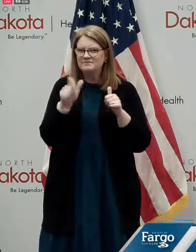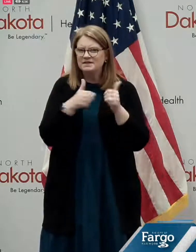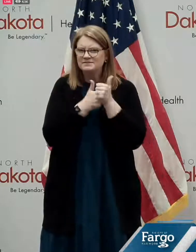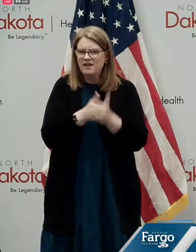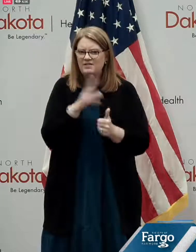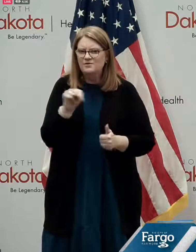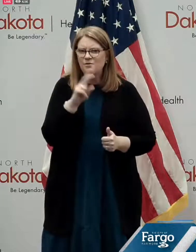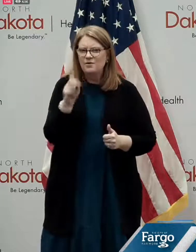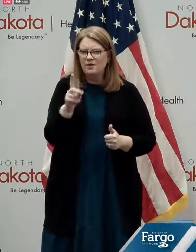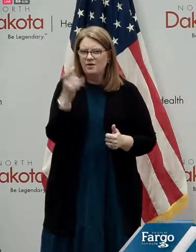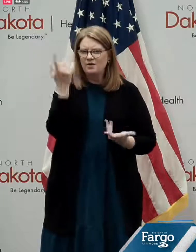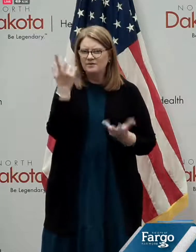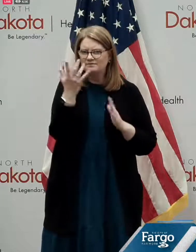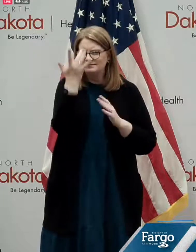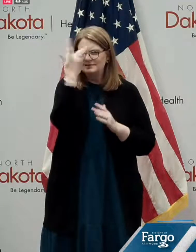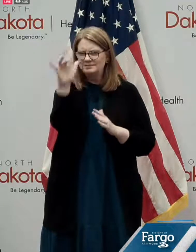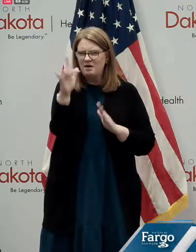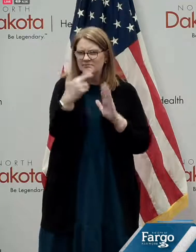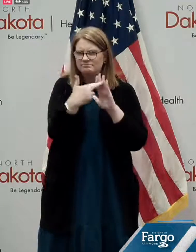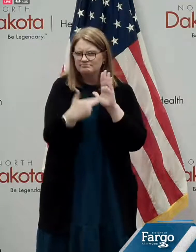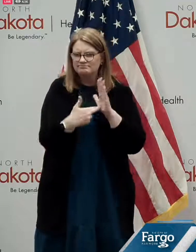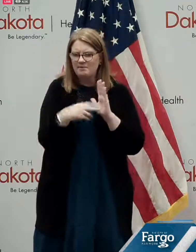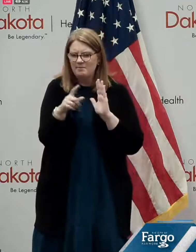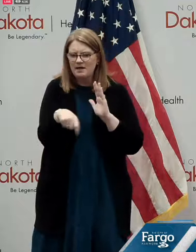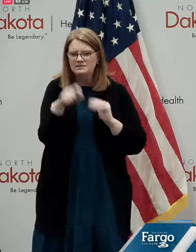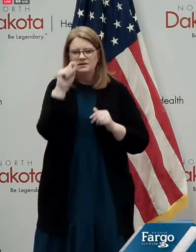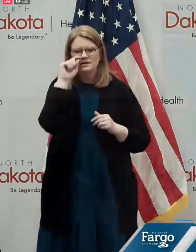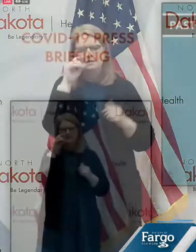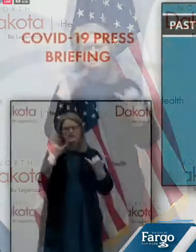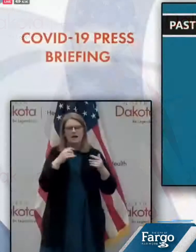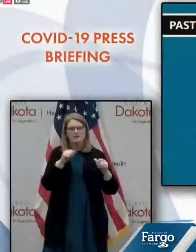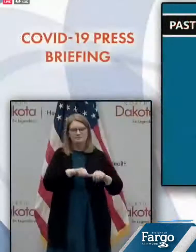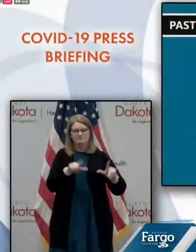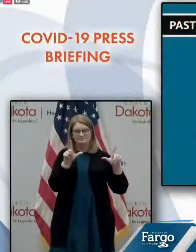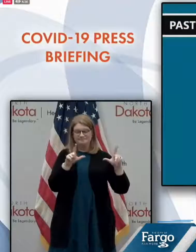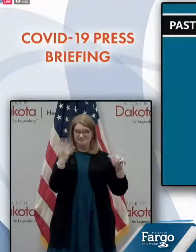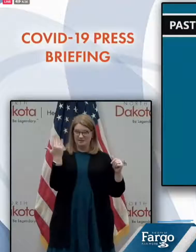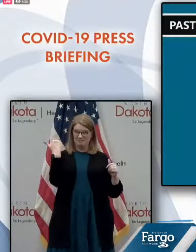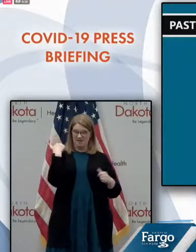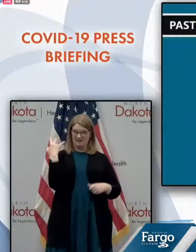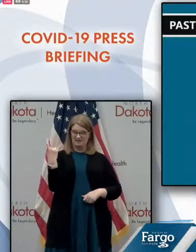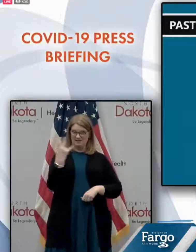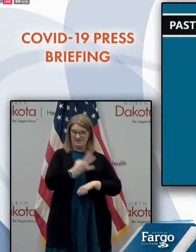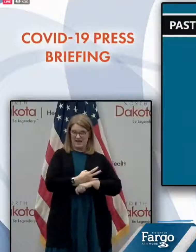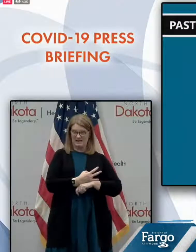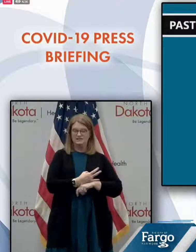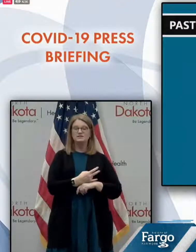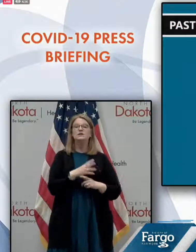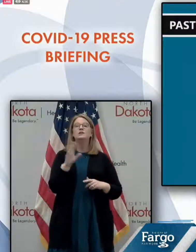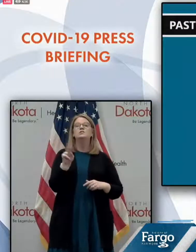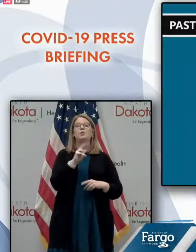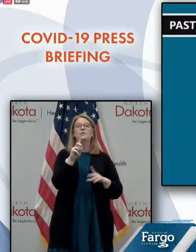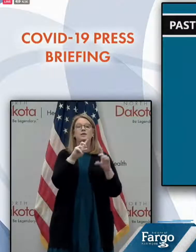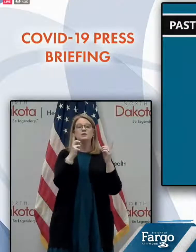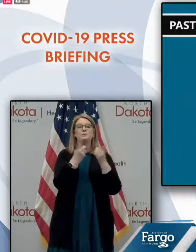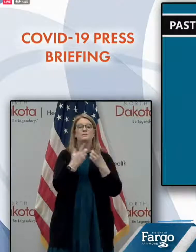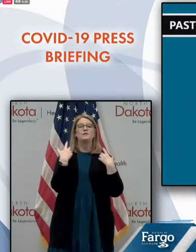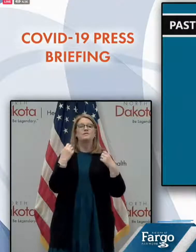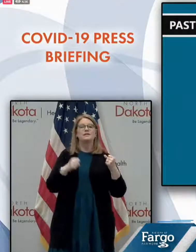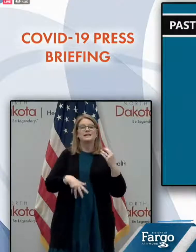actual numbers here, let me pull up the slide here, but on the past 7 days, our North Dakota Department of Health has